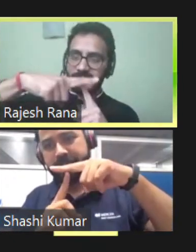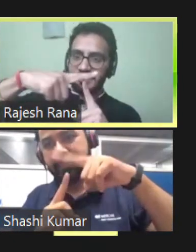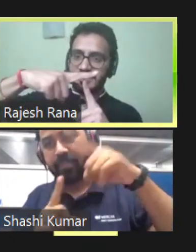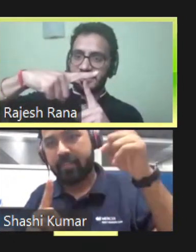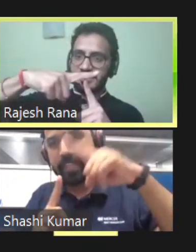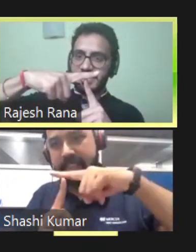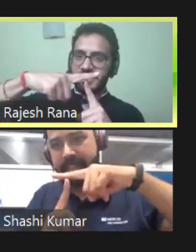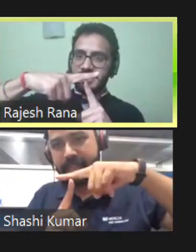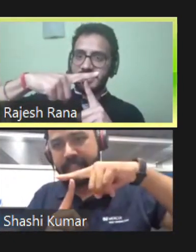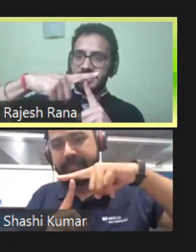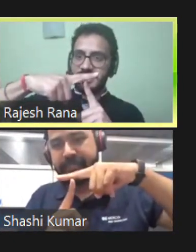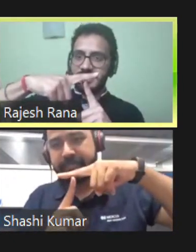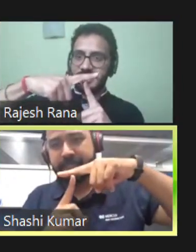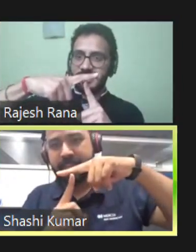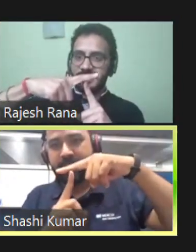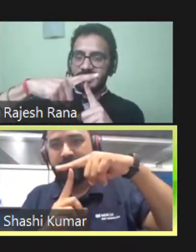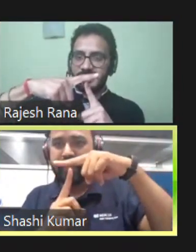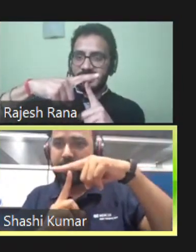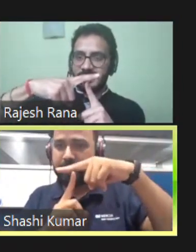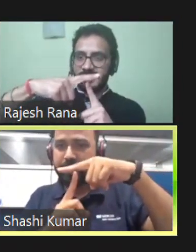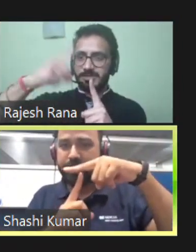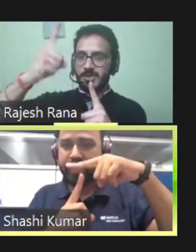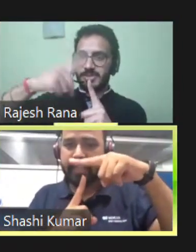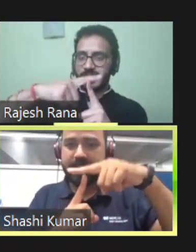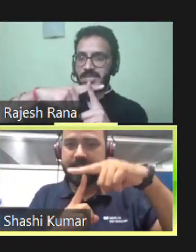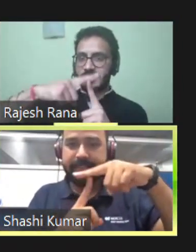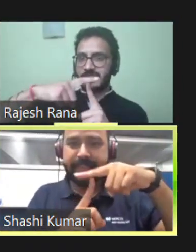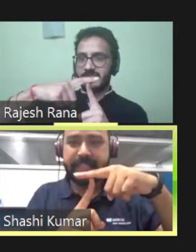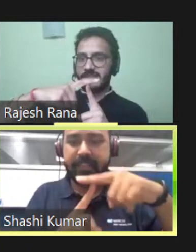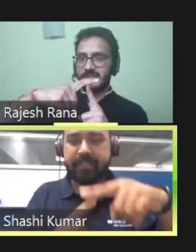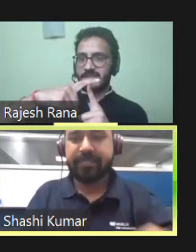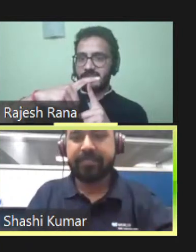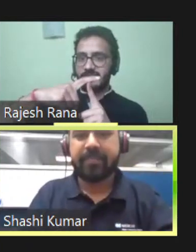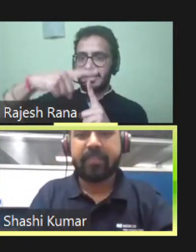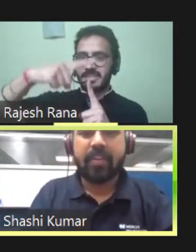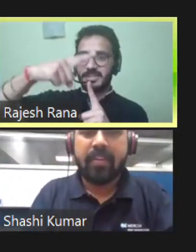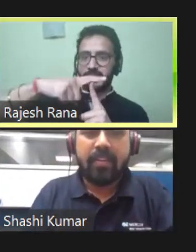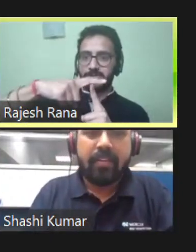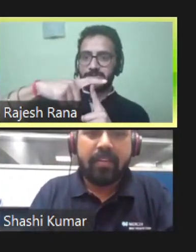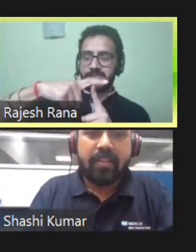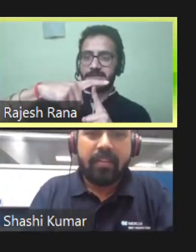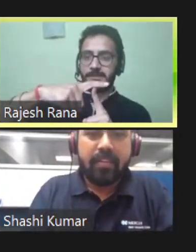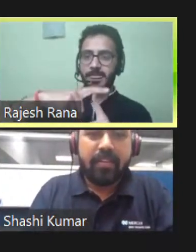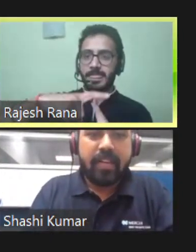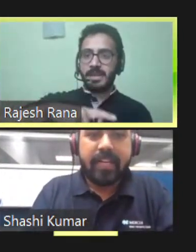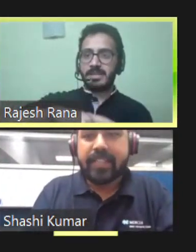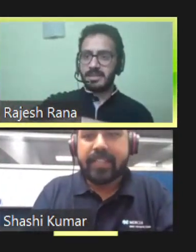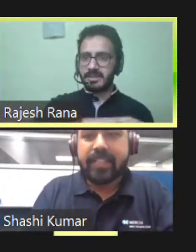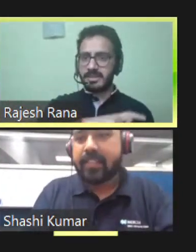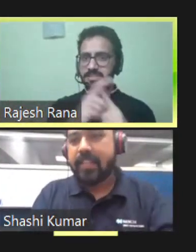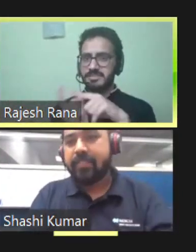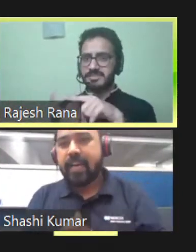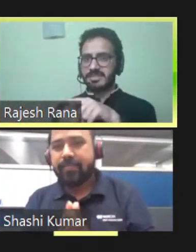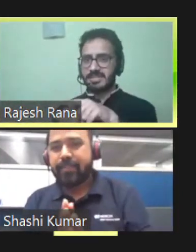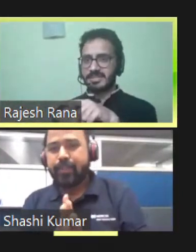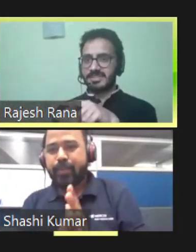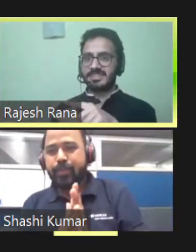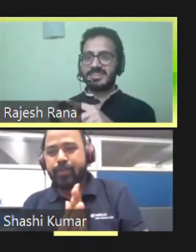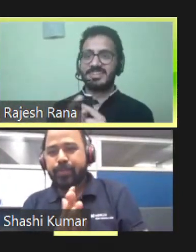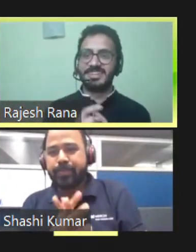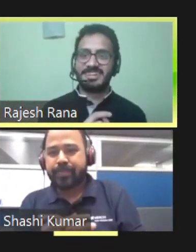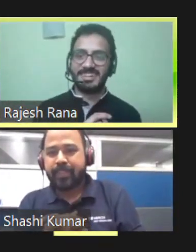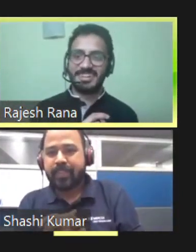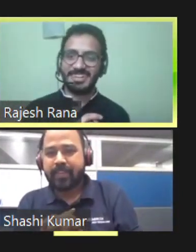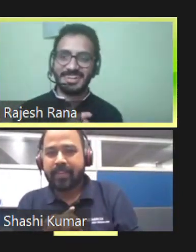T. Right? It's T. Right? Remember Tuesday? It's about T. Right. Tuesday. Right. And the easy one, I